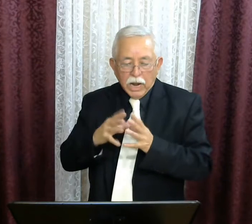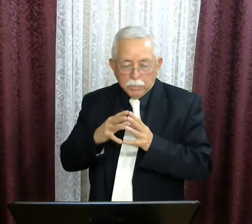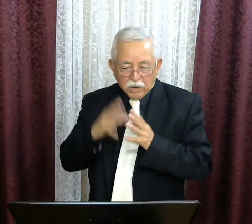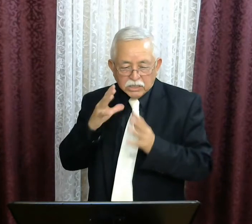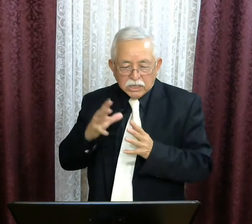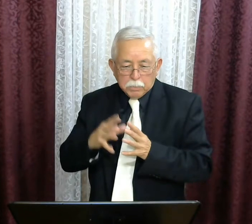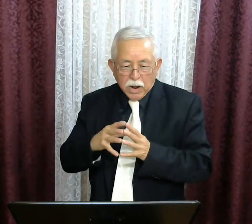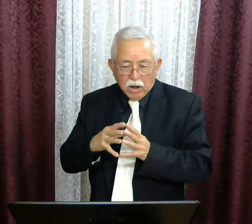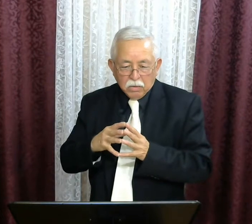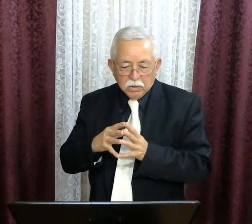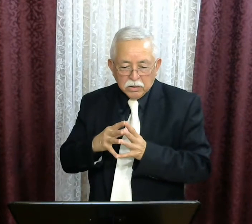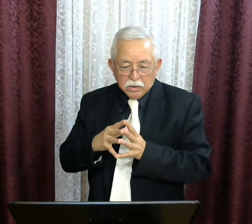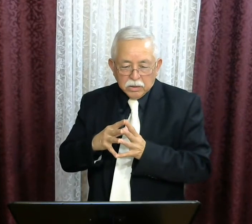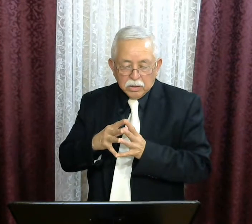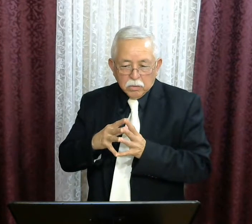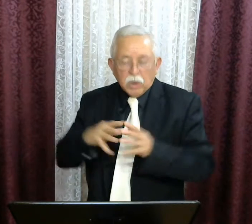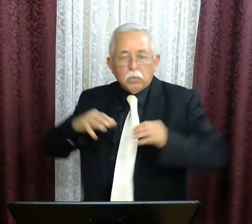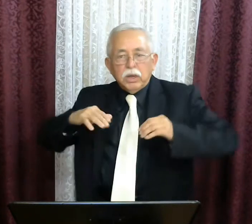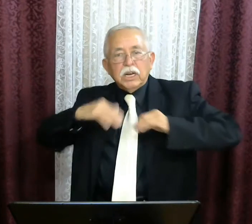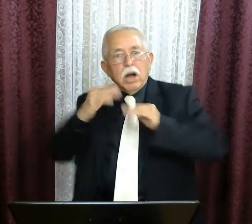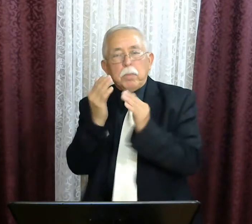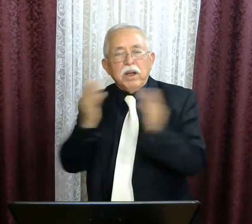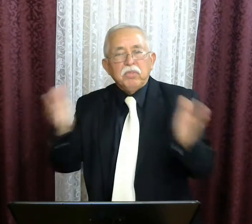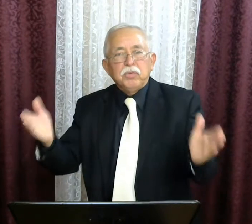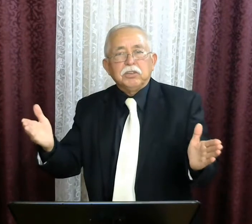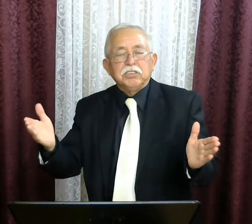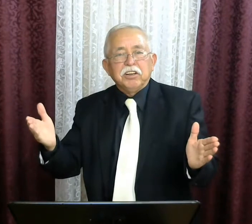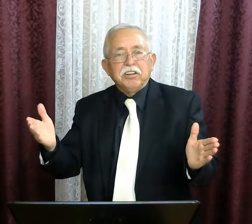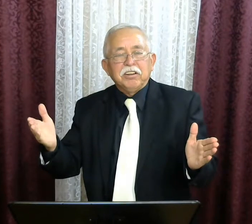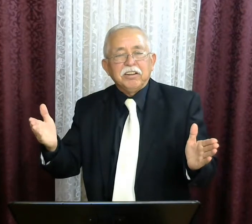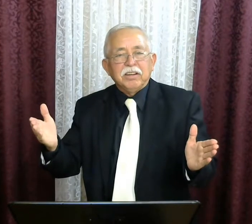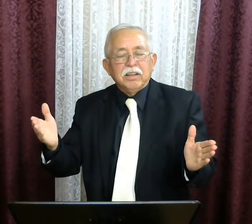What happened? Let's think about when we not bear fruit.